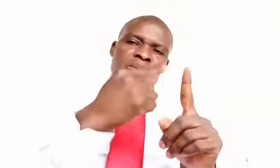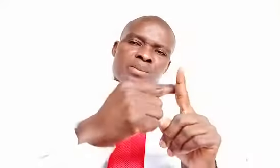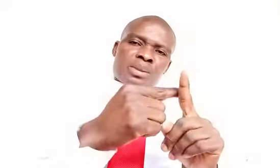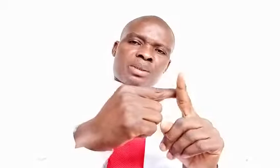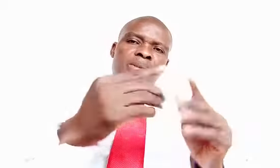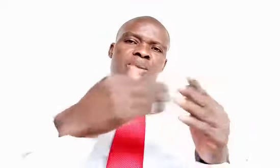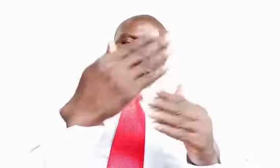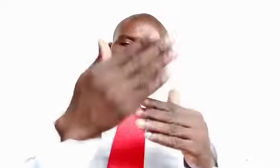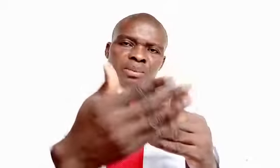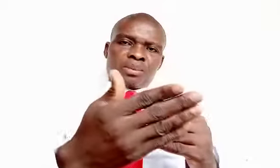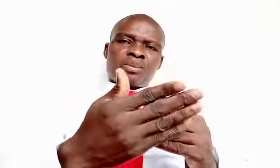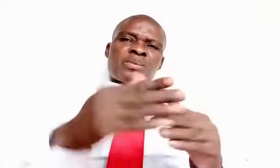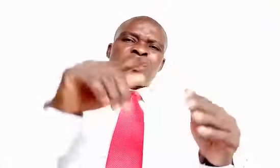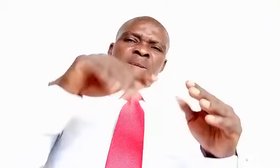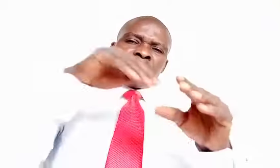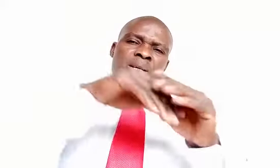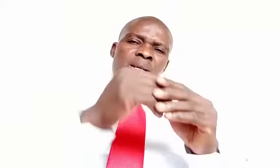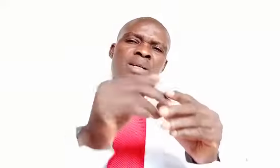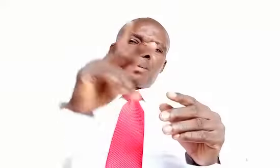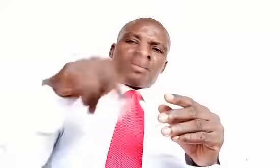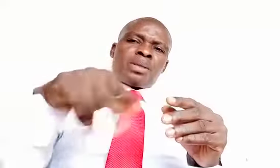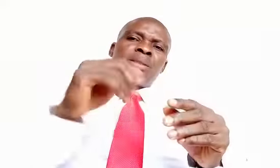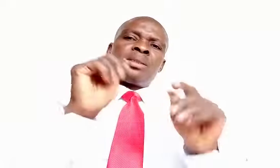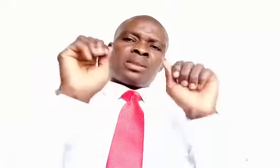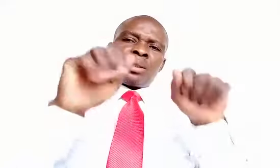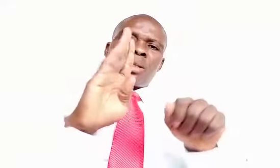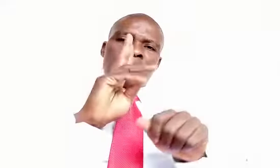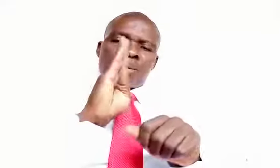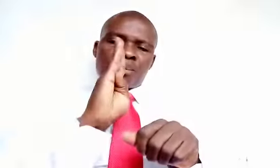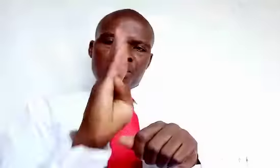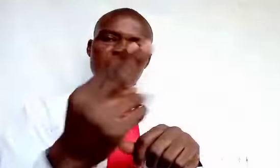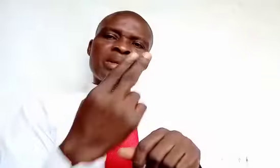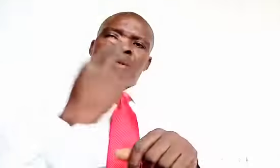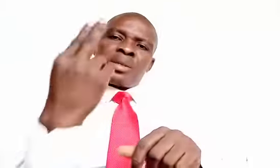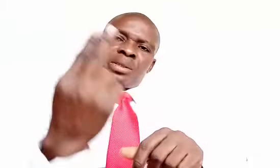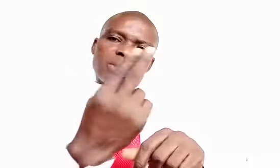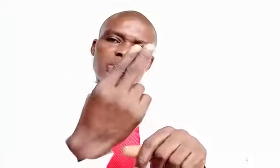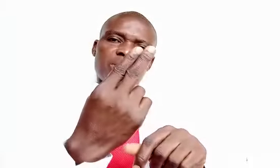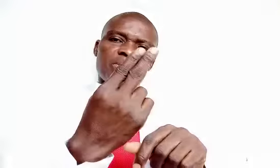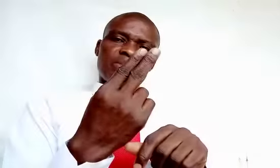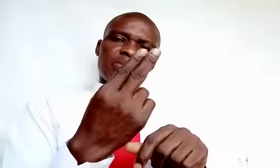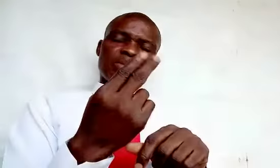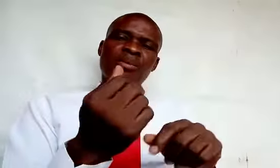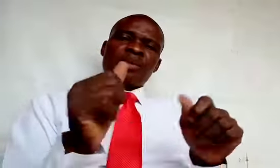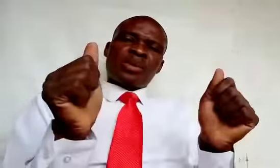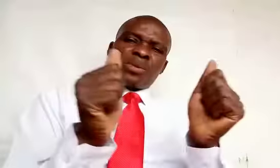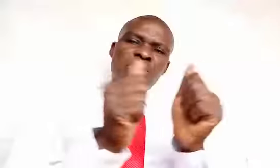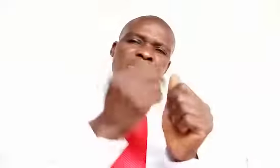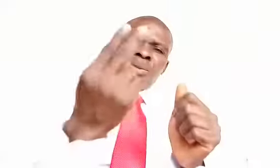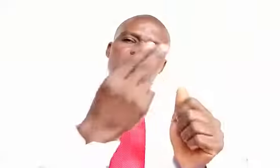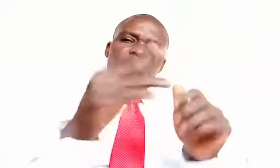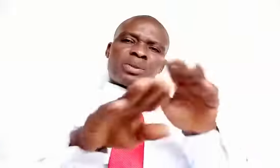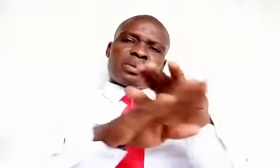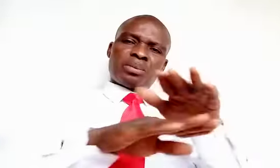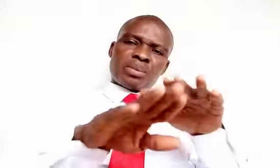participle. A passive can be used with any of the verb tenses. We use be in the appropriate tense